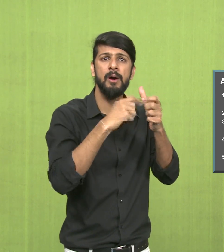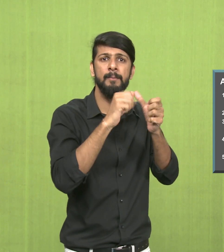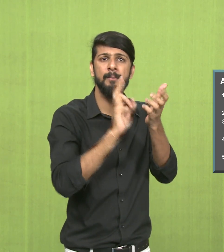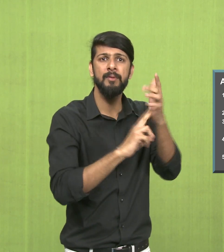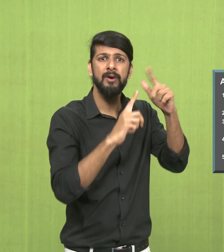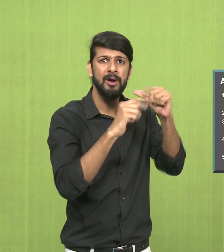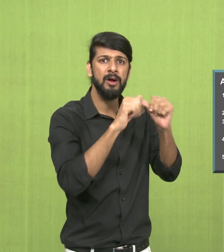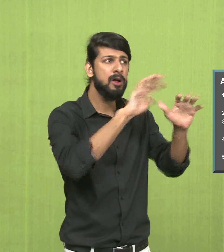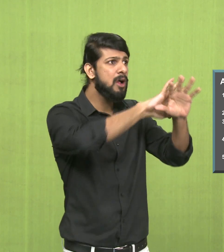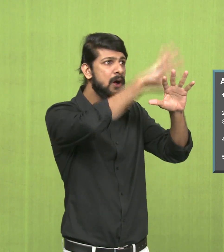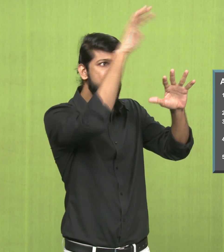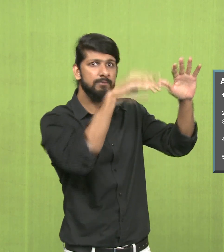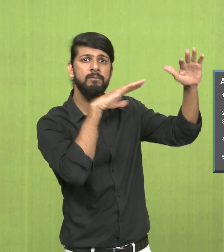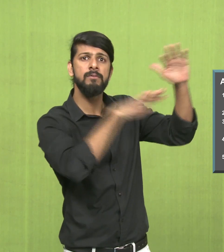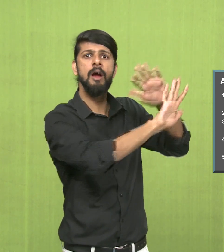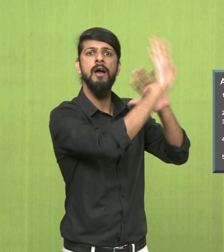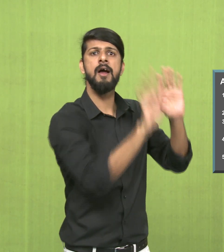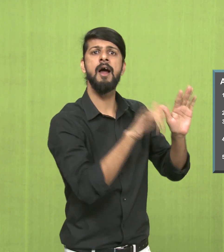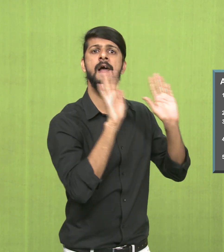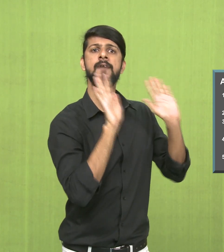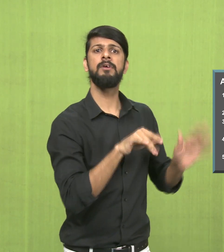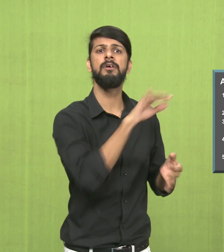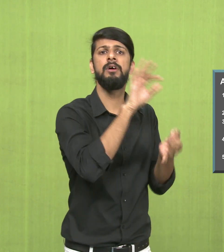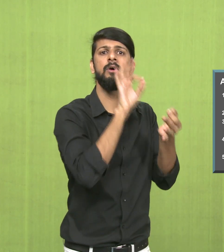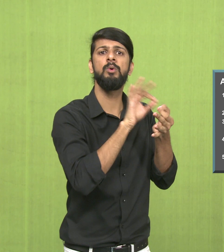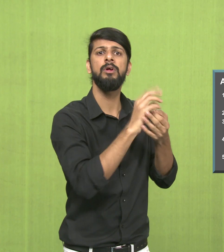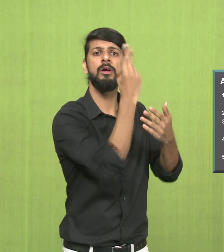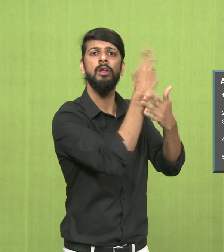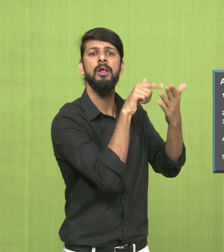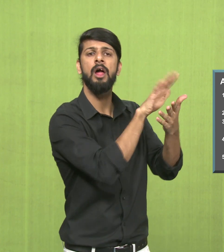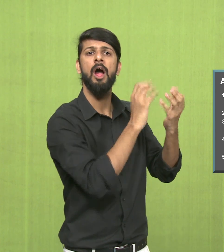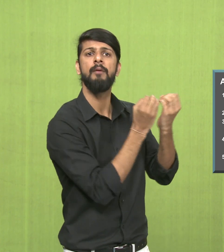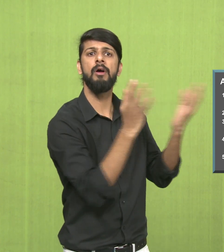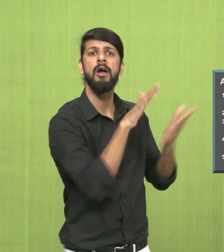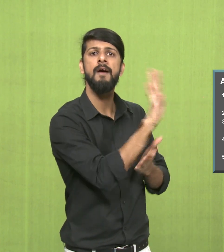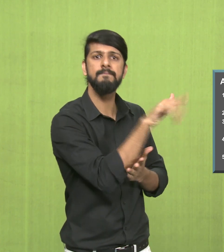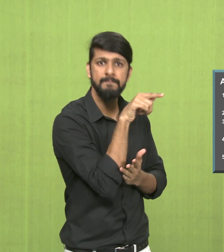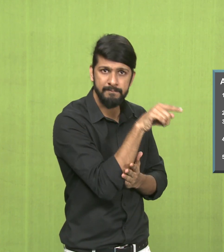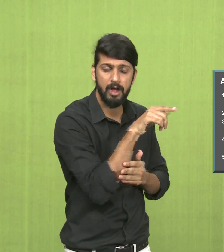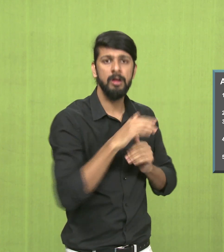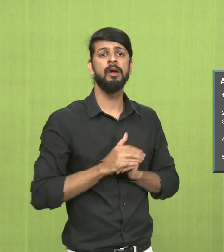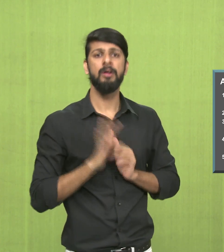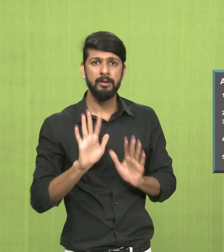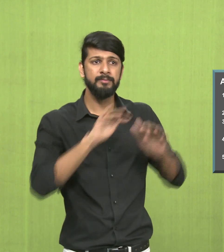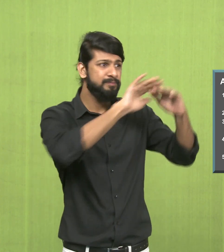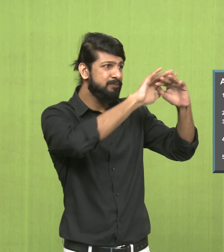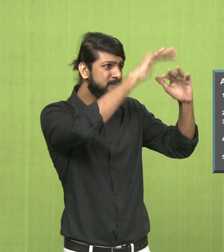They discovered total 30 caves at the Ajanta complex, out